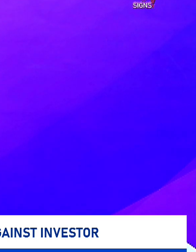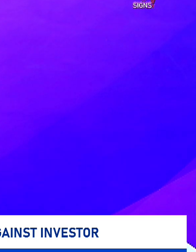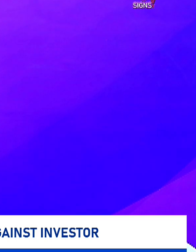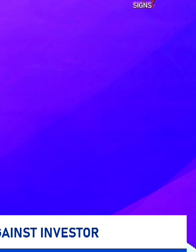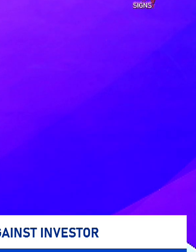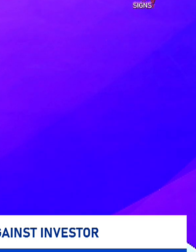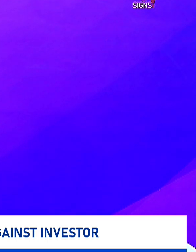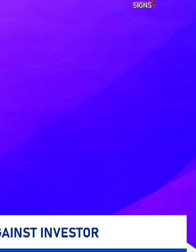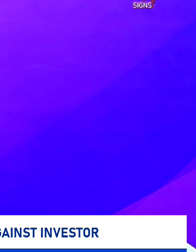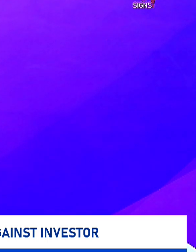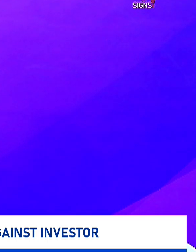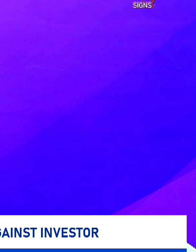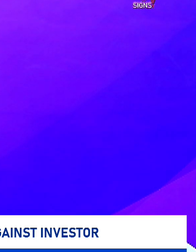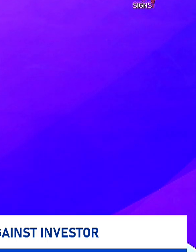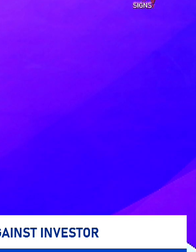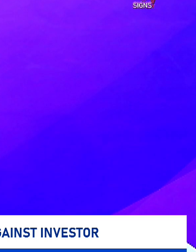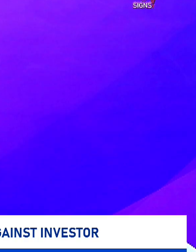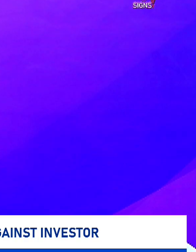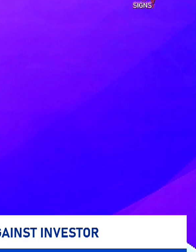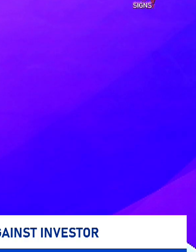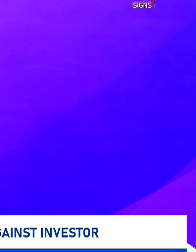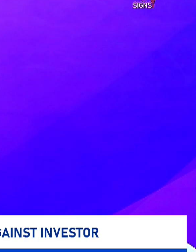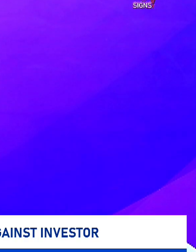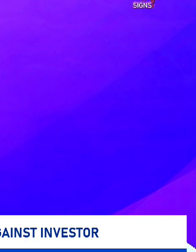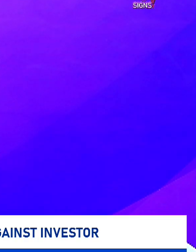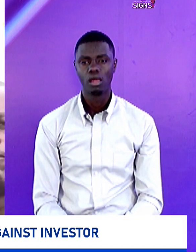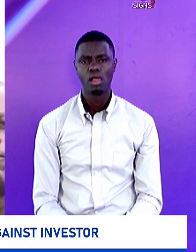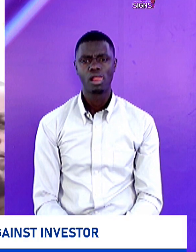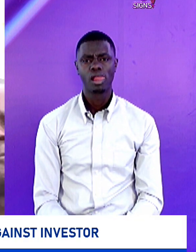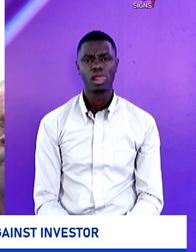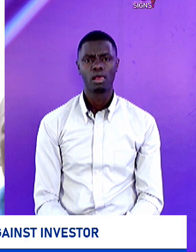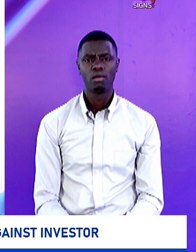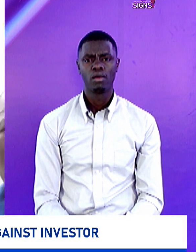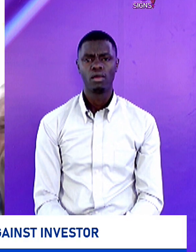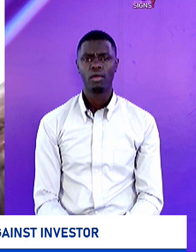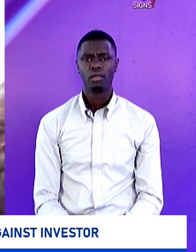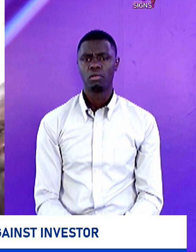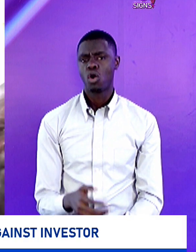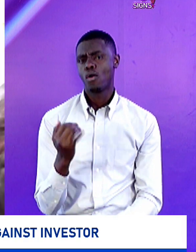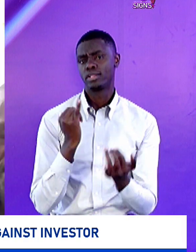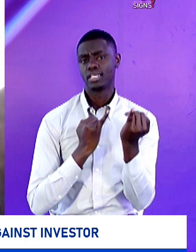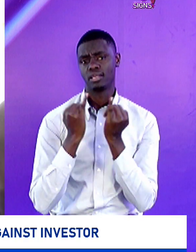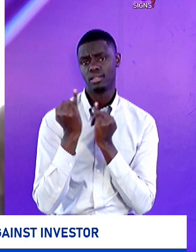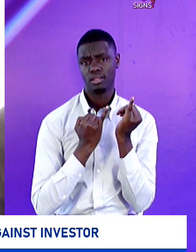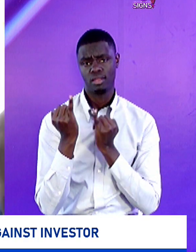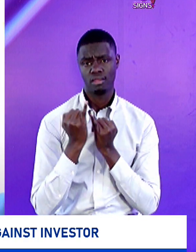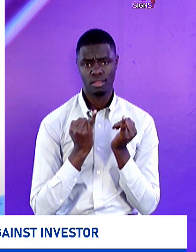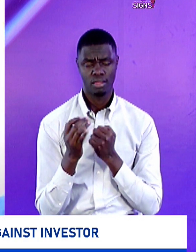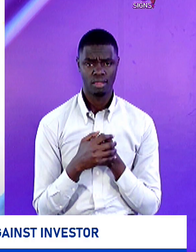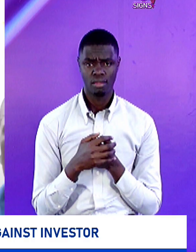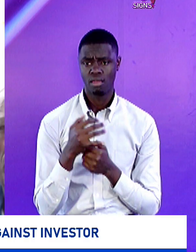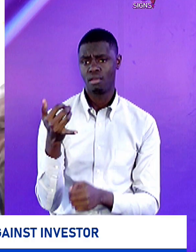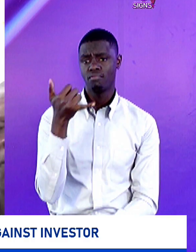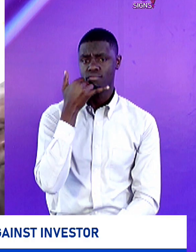community's commitment to pushing for community ownership of the wetland. On Saturday, I got a call